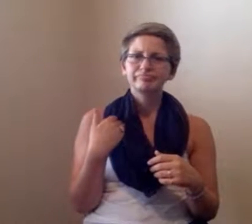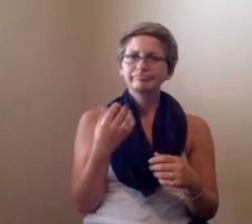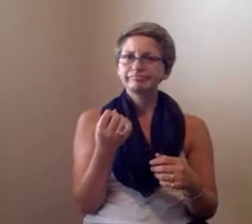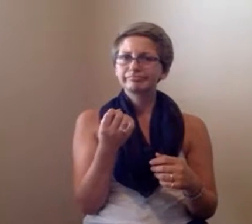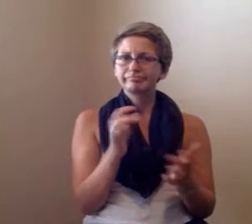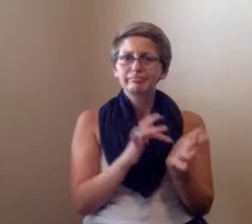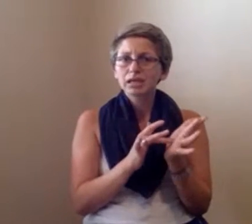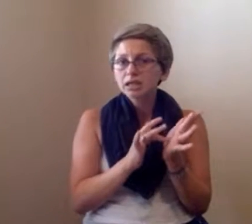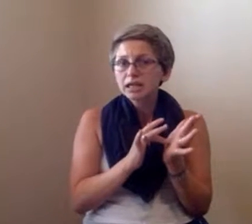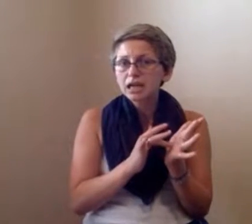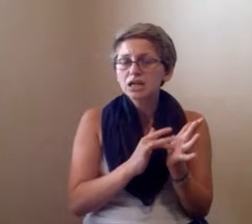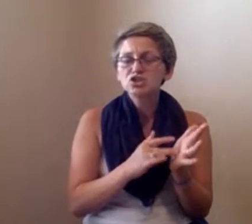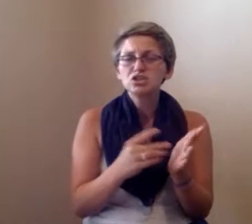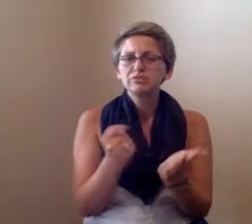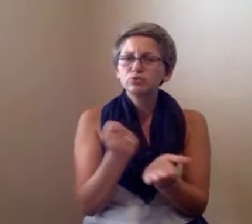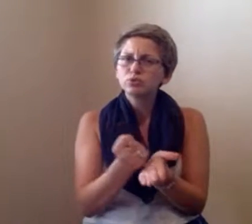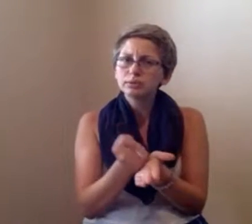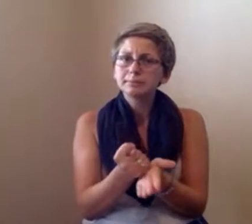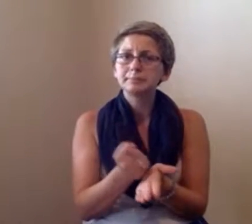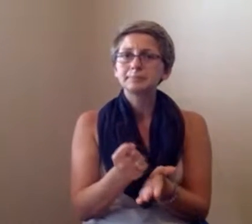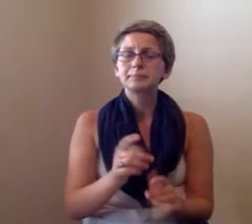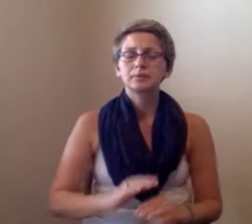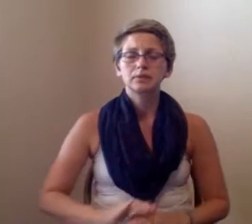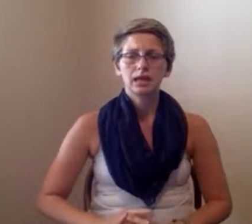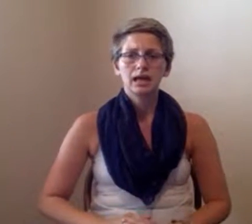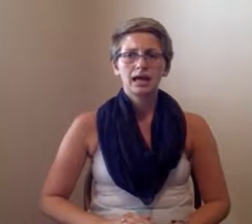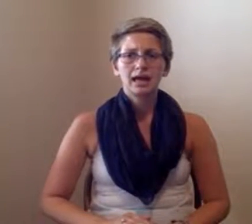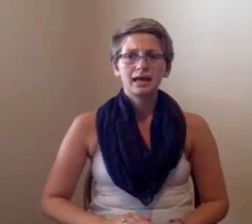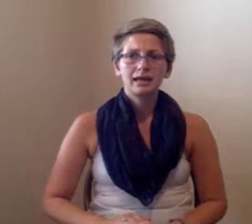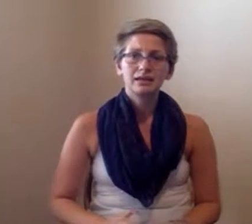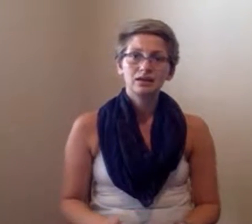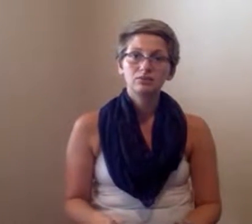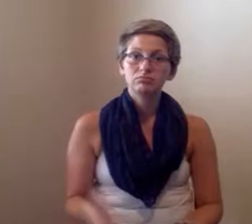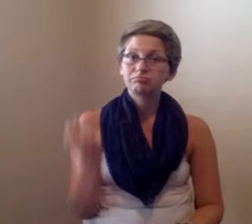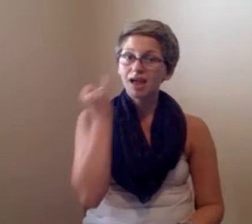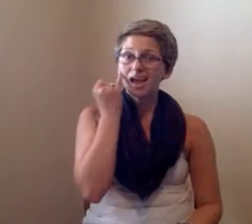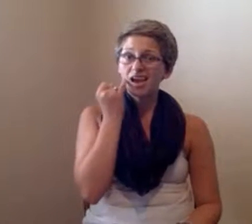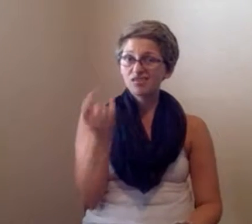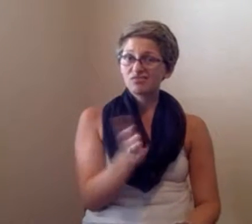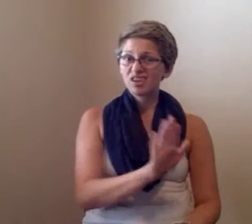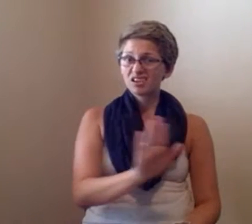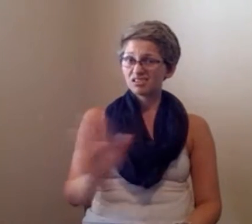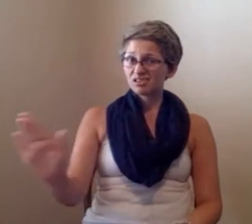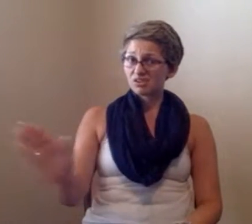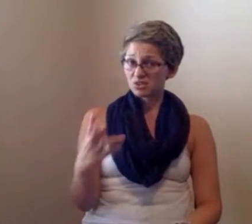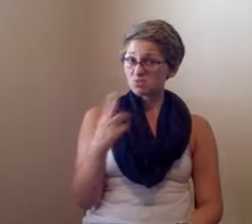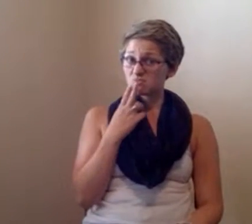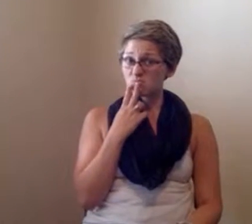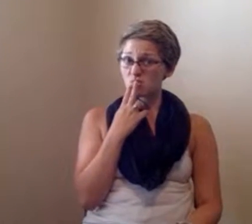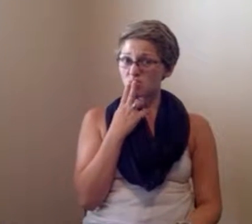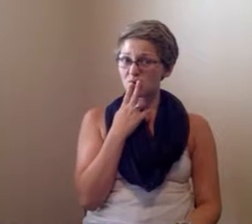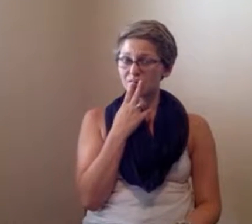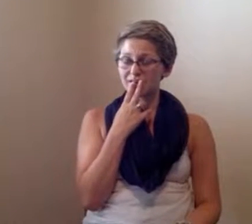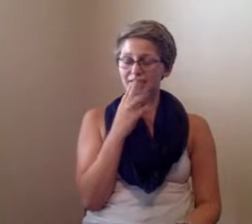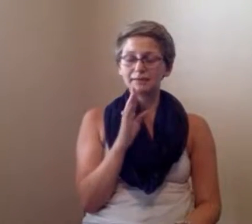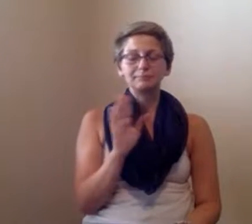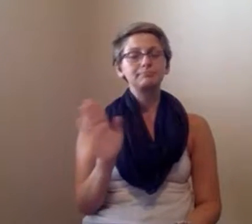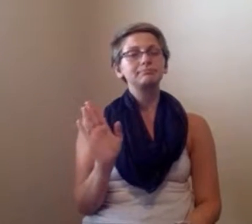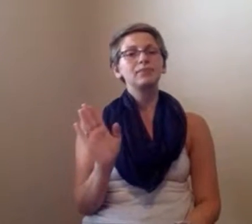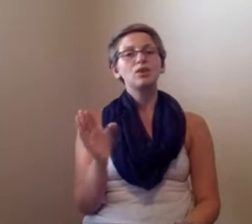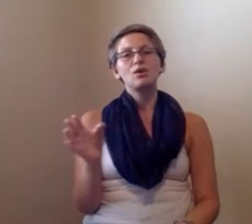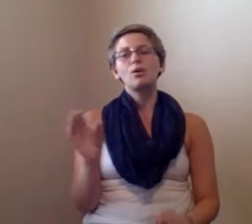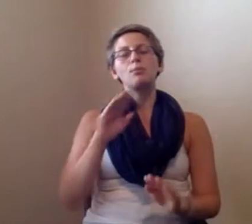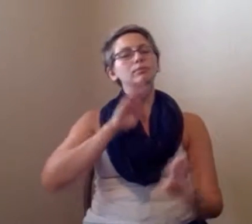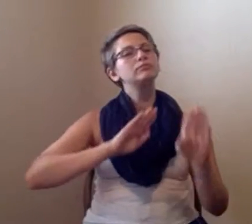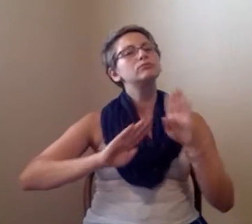higher success rate. If you are a smoker, I don't want you to be frustrated if you attempted to quit smoking and then you started